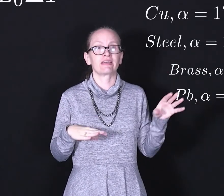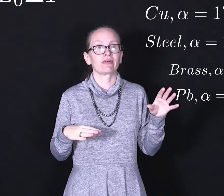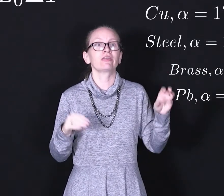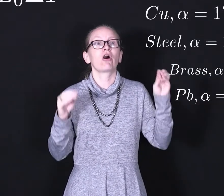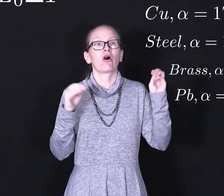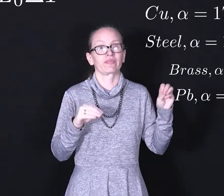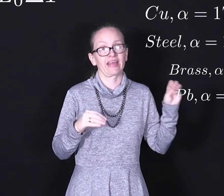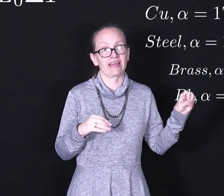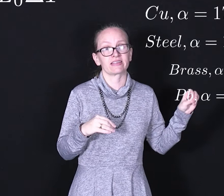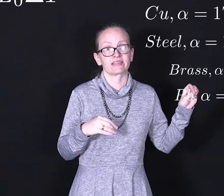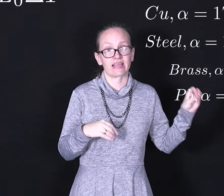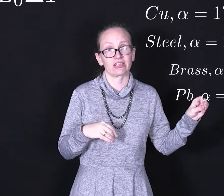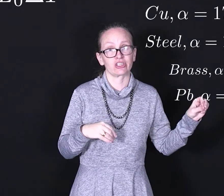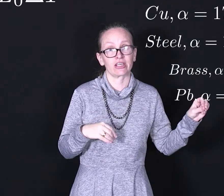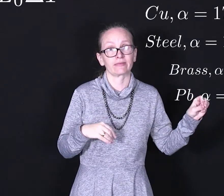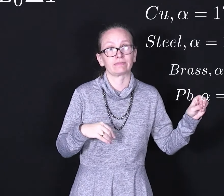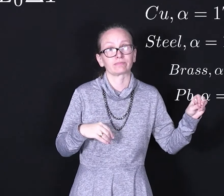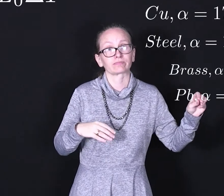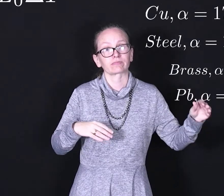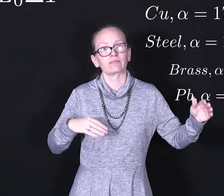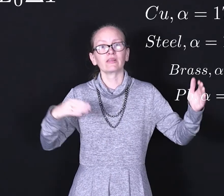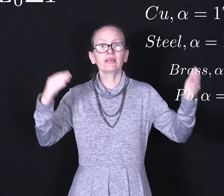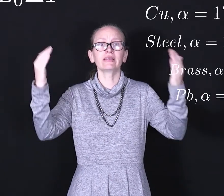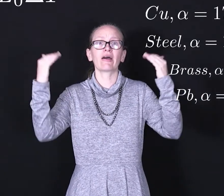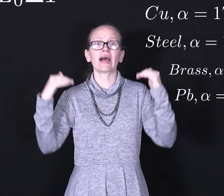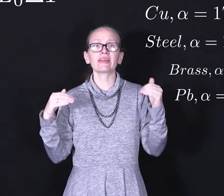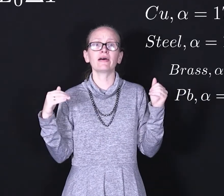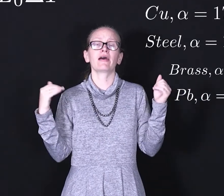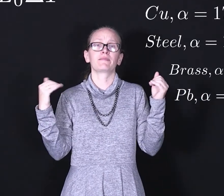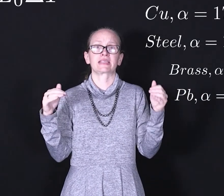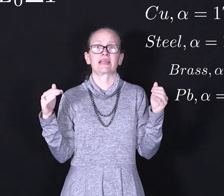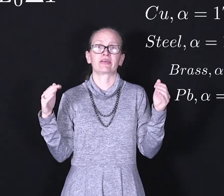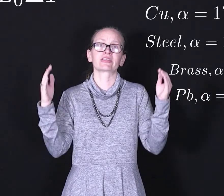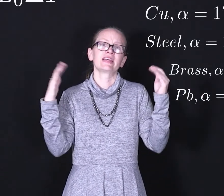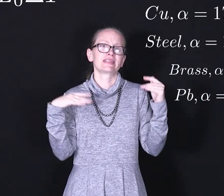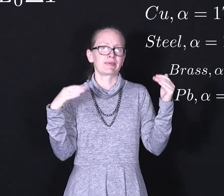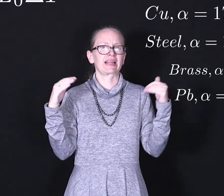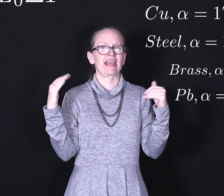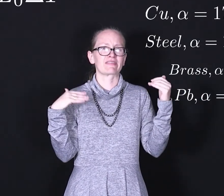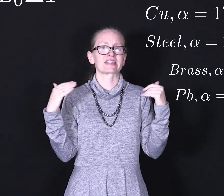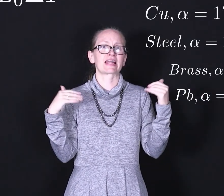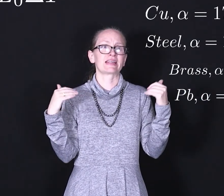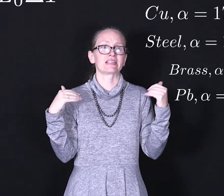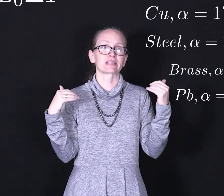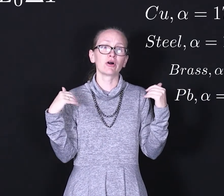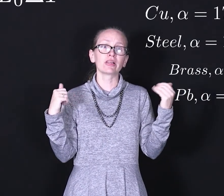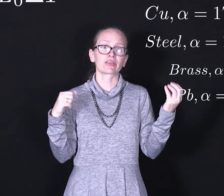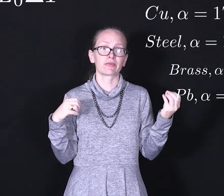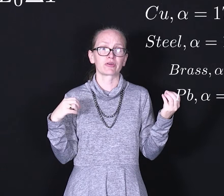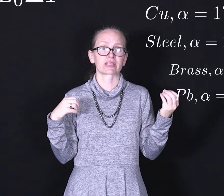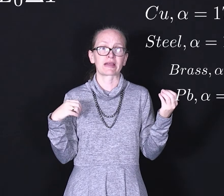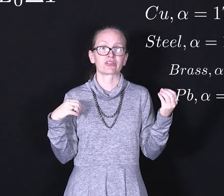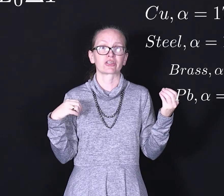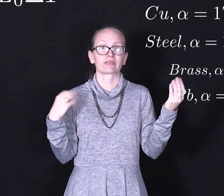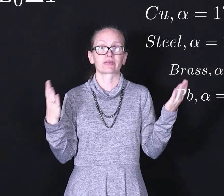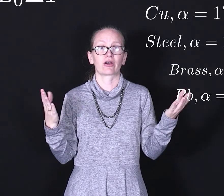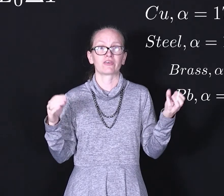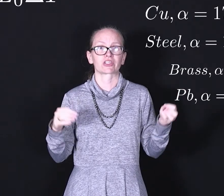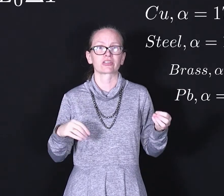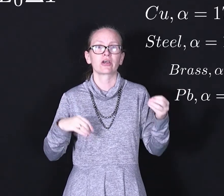given on that data sheet. Now, other materials typically have slightly smaller thermal expansion coefficients.